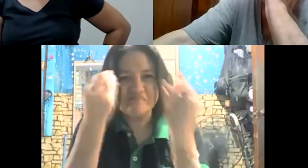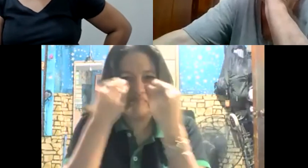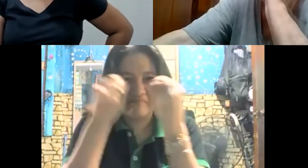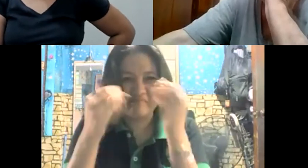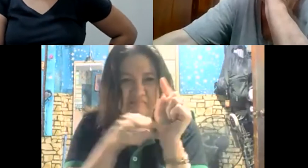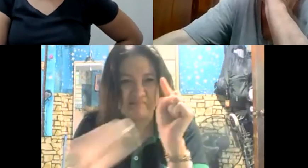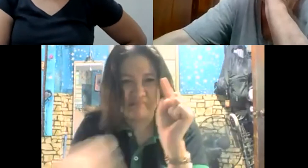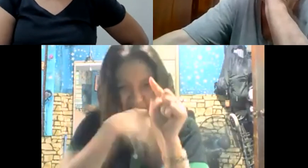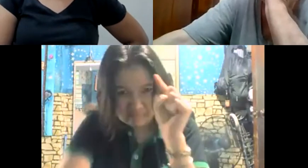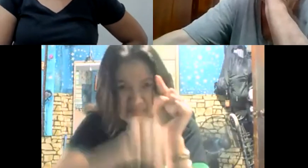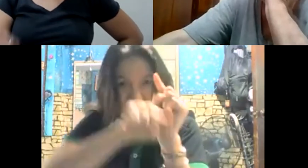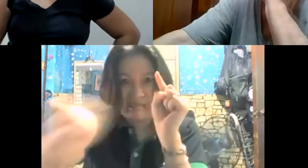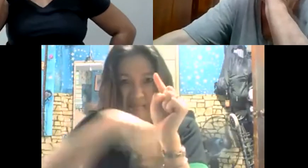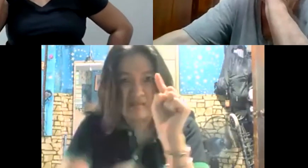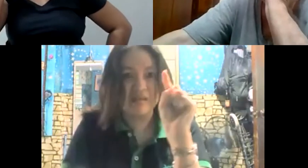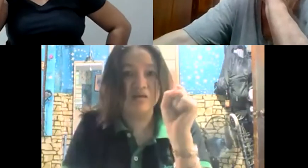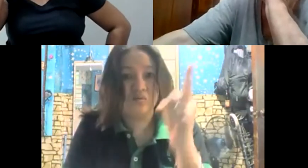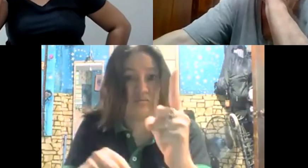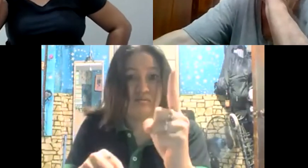because it's bent,